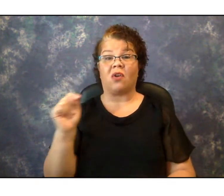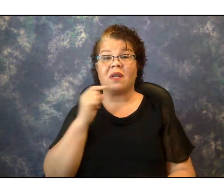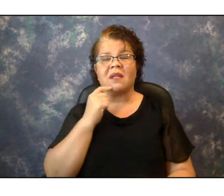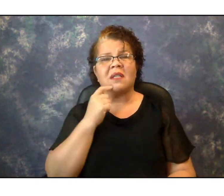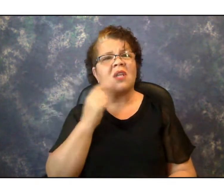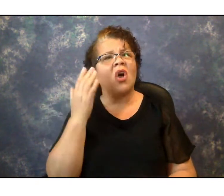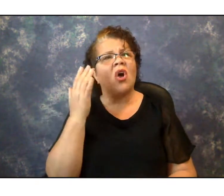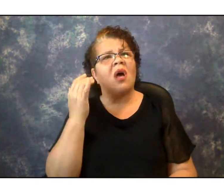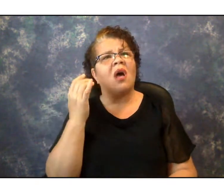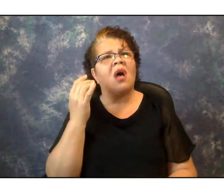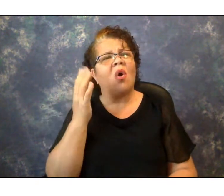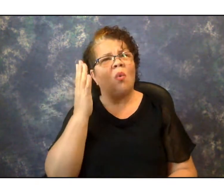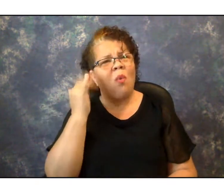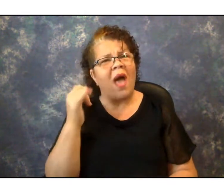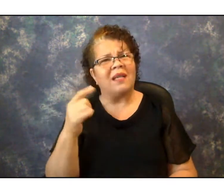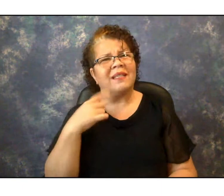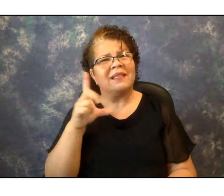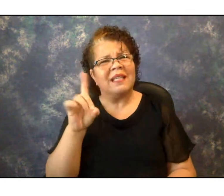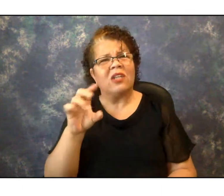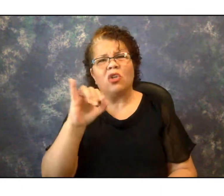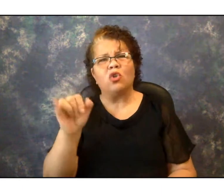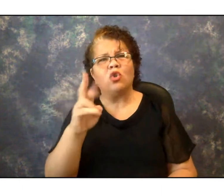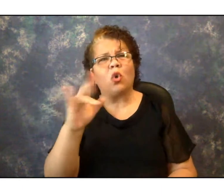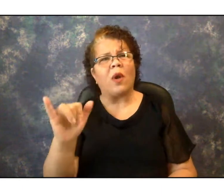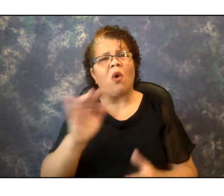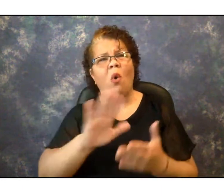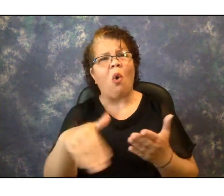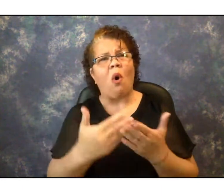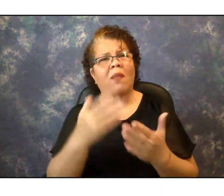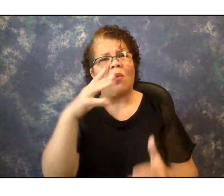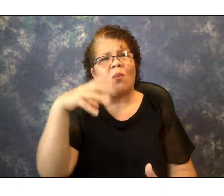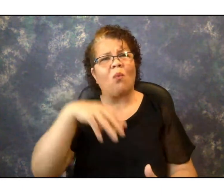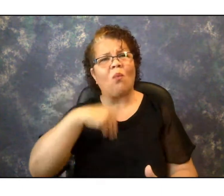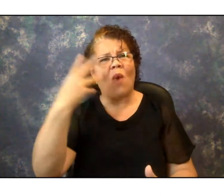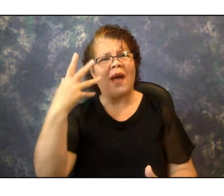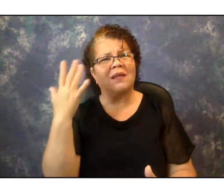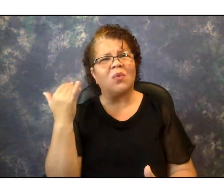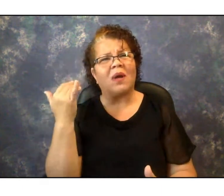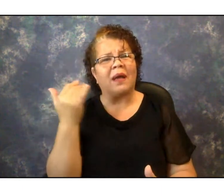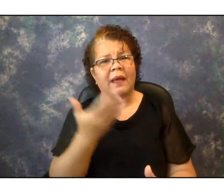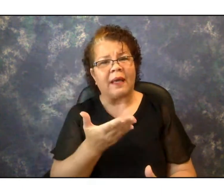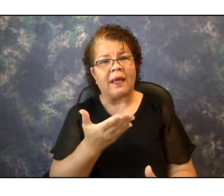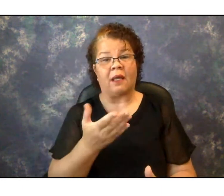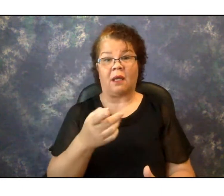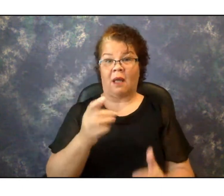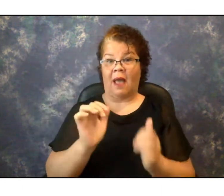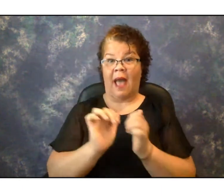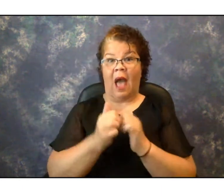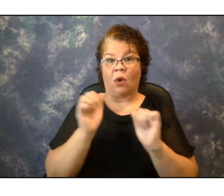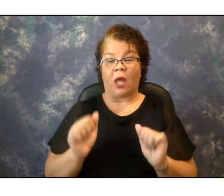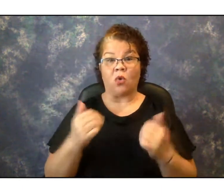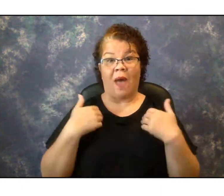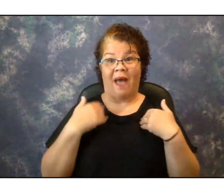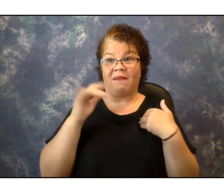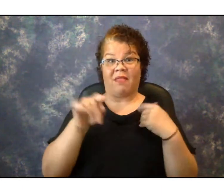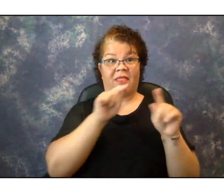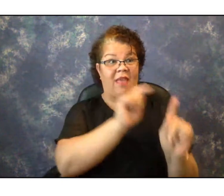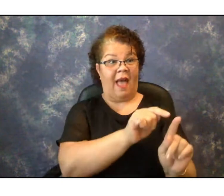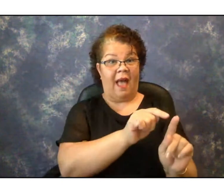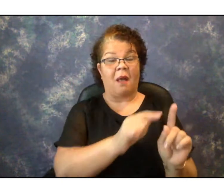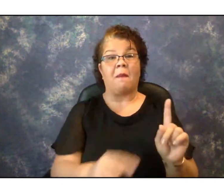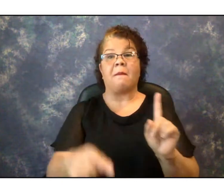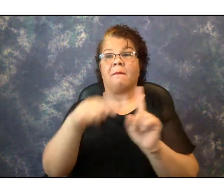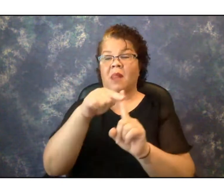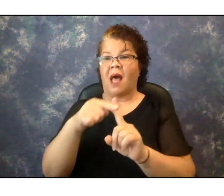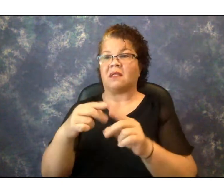jury, all-white male jury, right? How can you have that in a society that claims, that someone